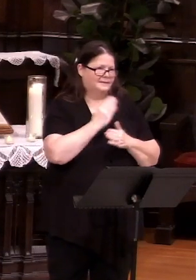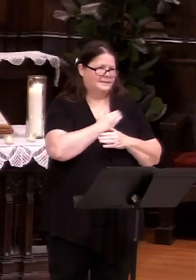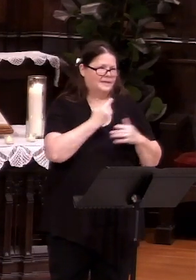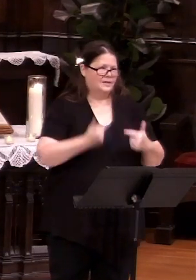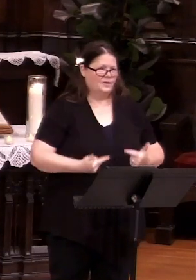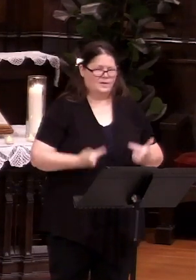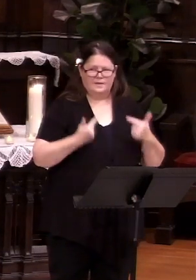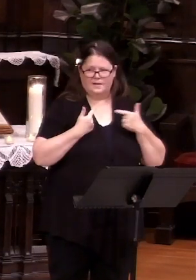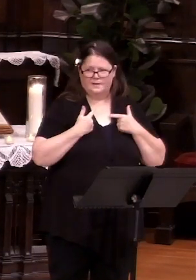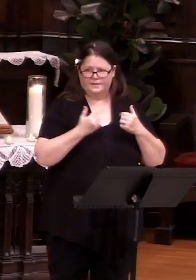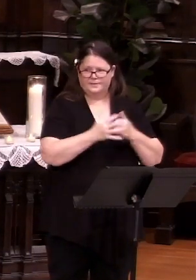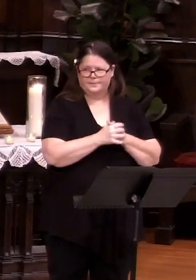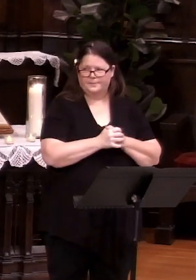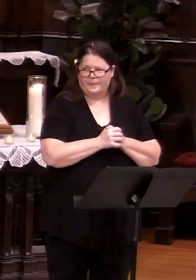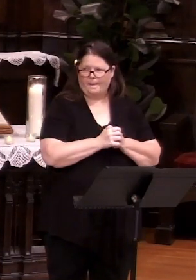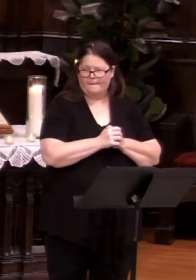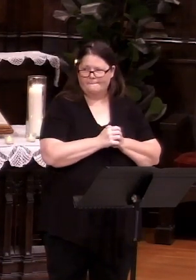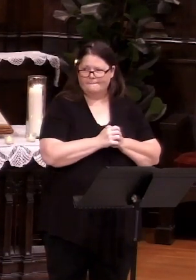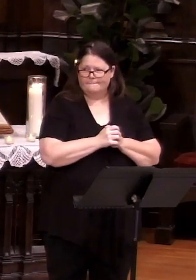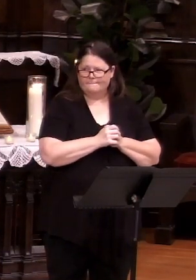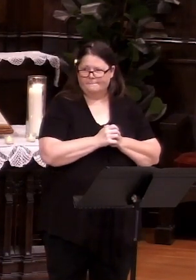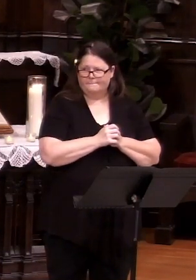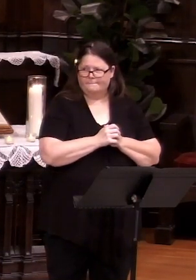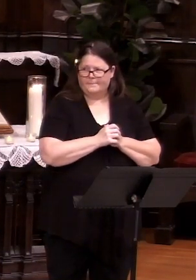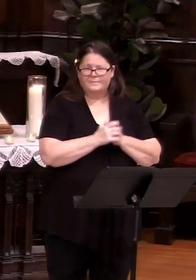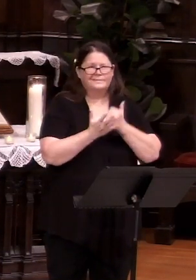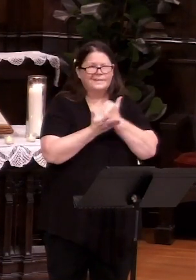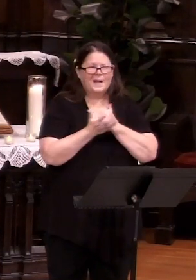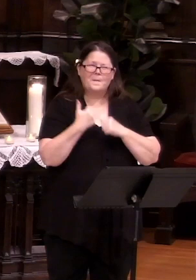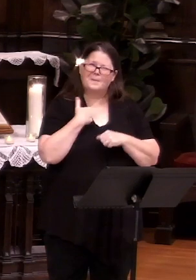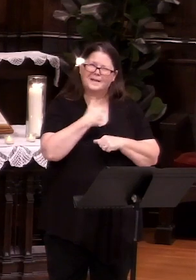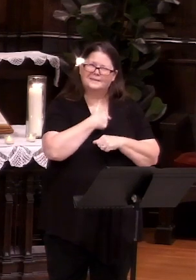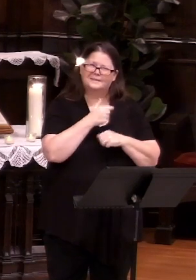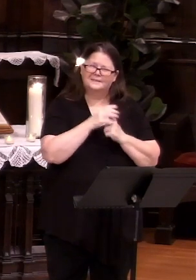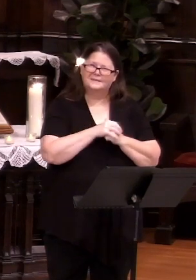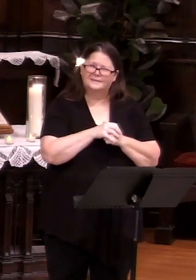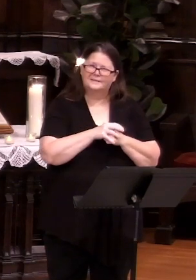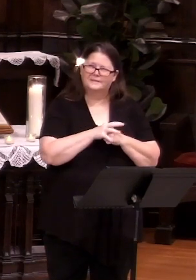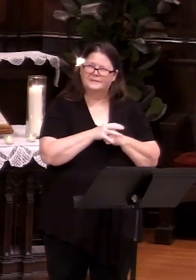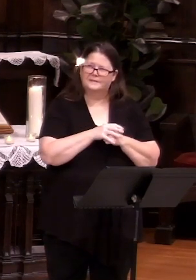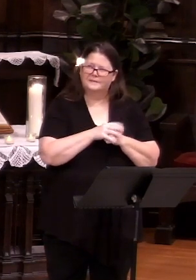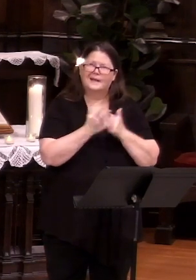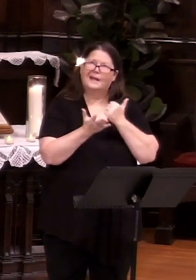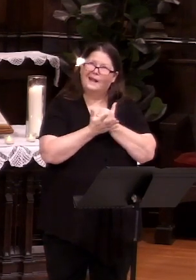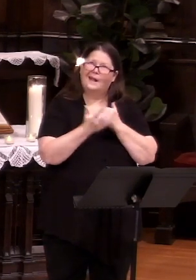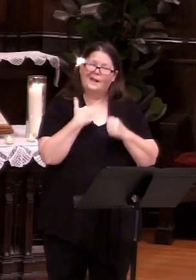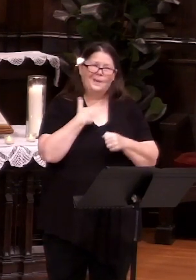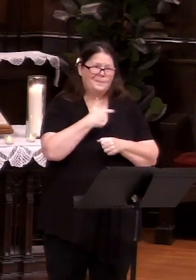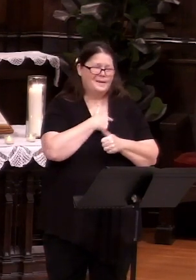So help us. Help us. Help us.